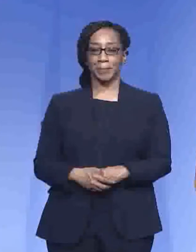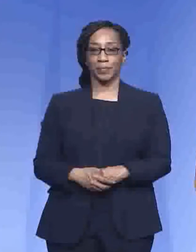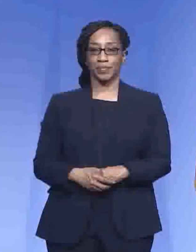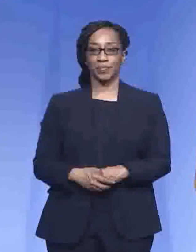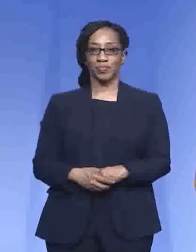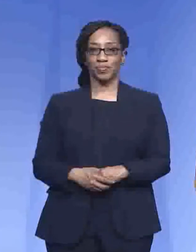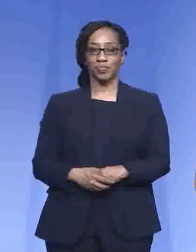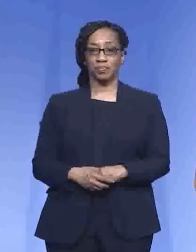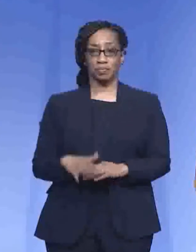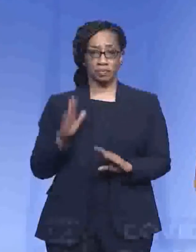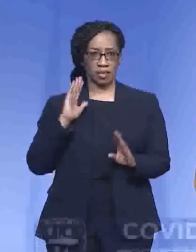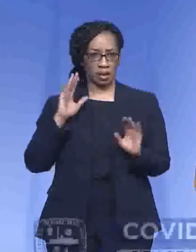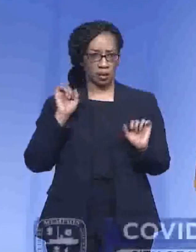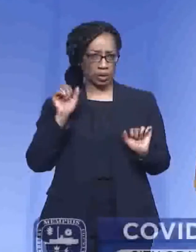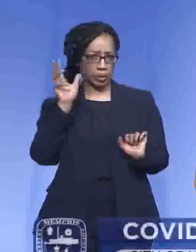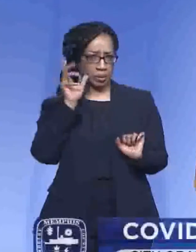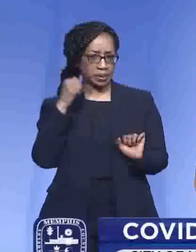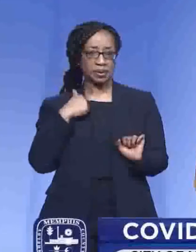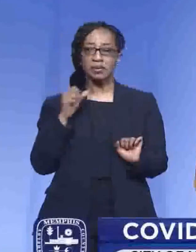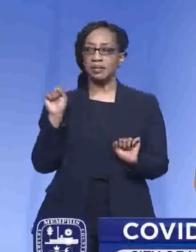Hello, can you hear me? Yes. Yes.